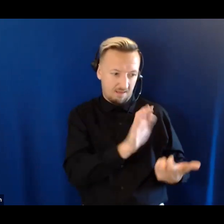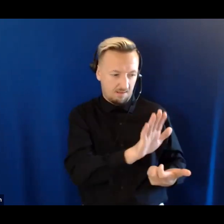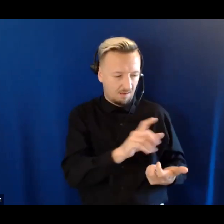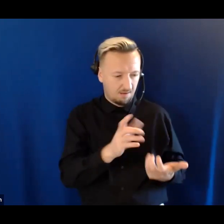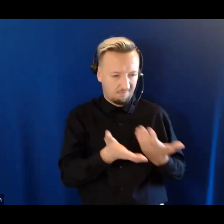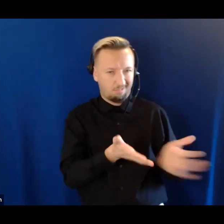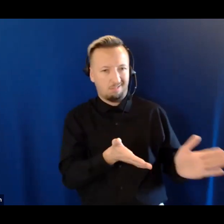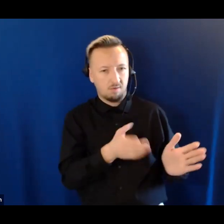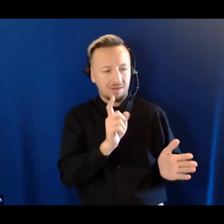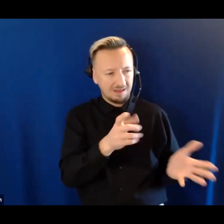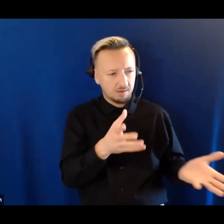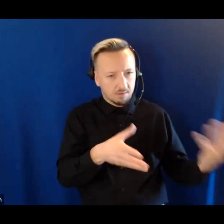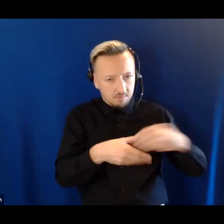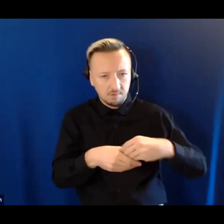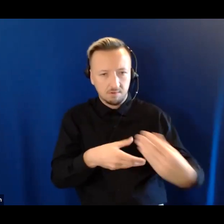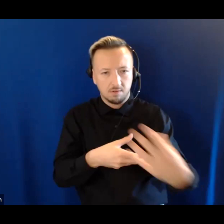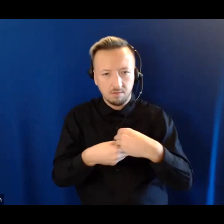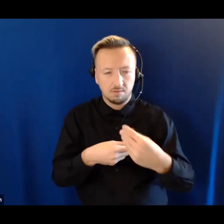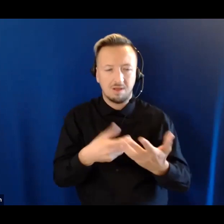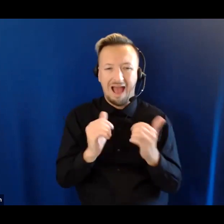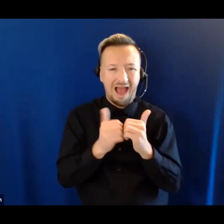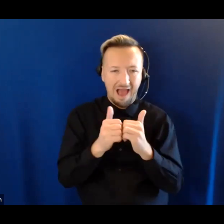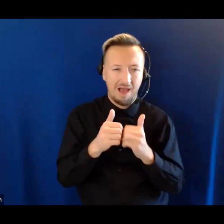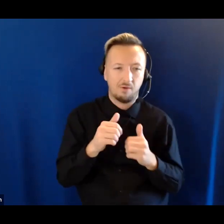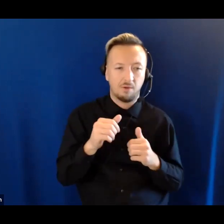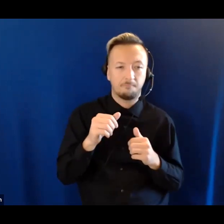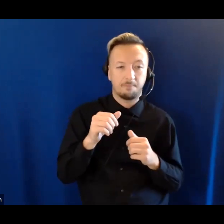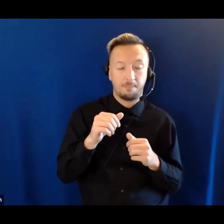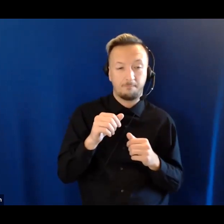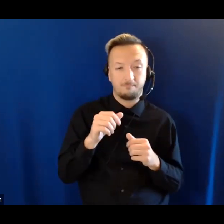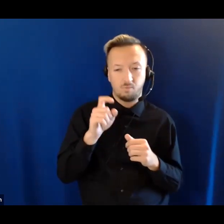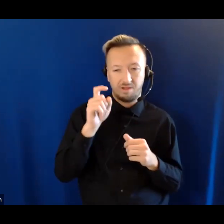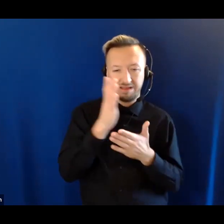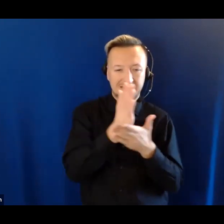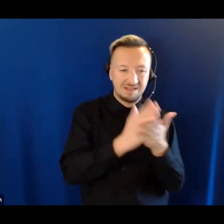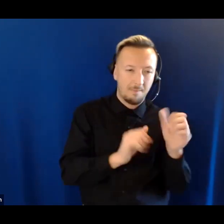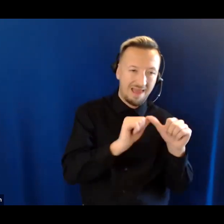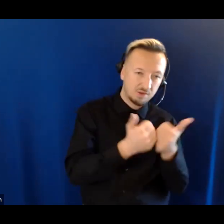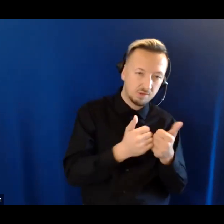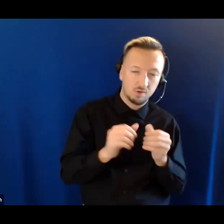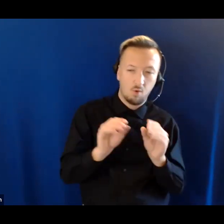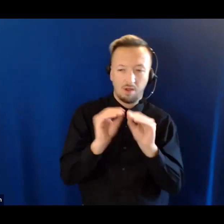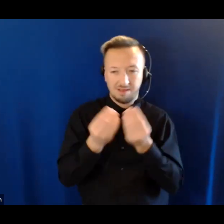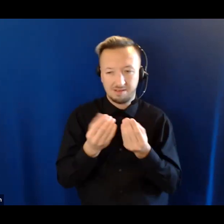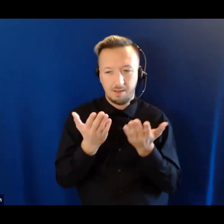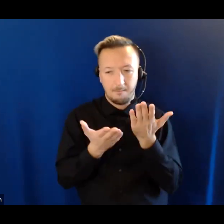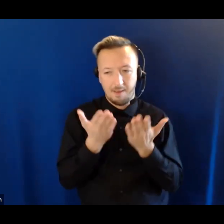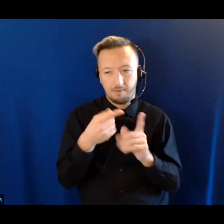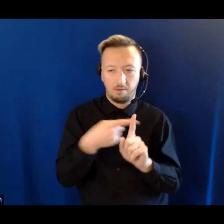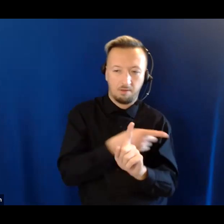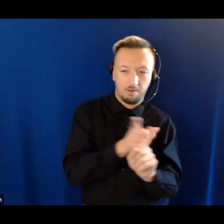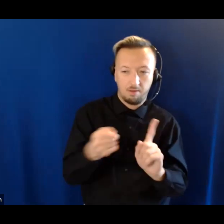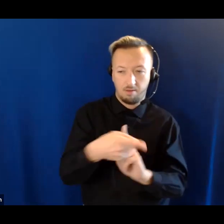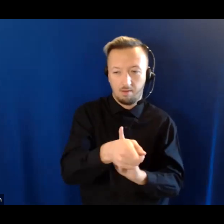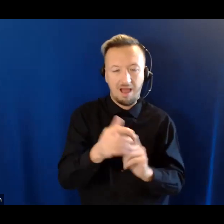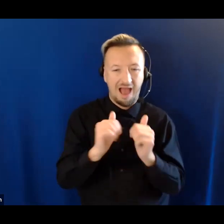nonprofits or different agencies and different centers and organizations that are either exempt or can get around and can go through loopholes, not really catering to